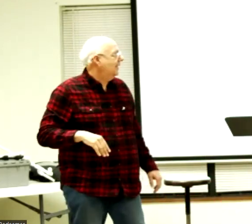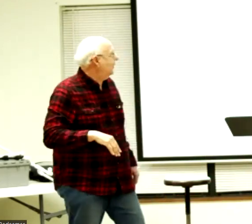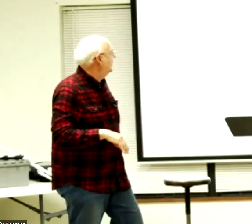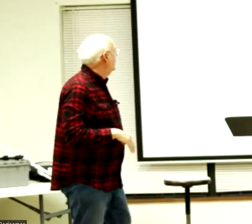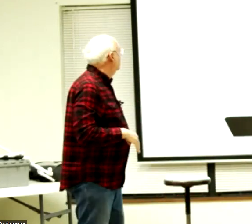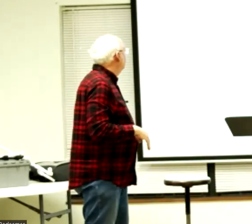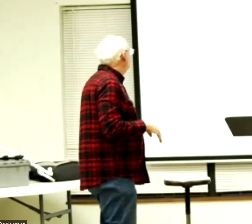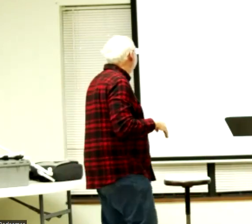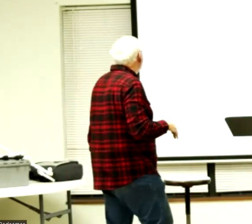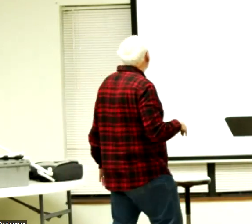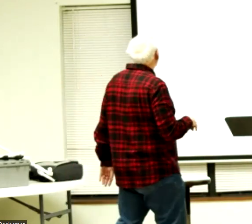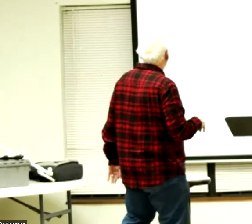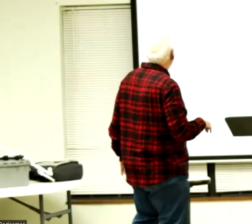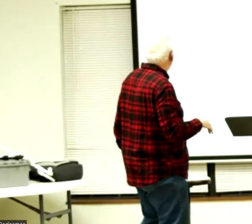whatever. Okay.